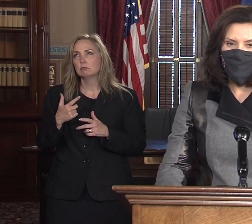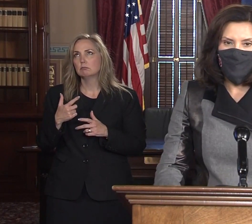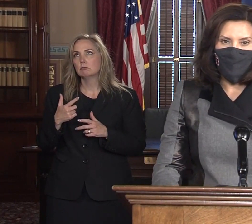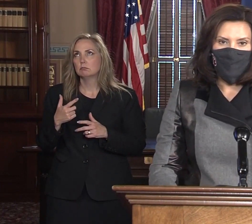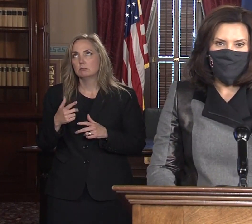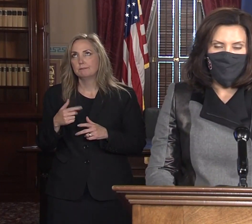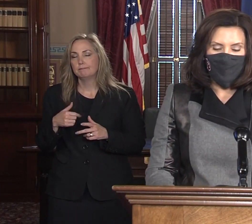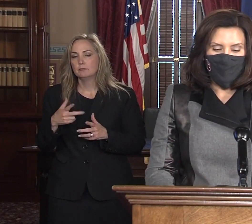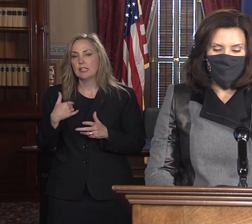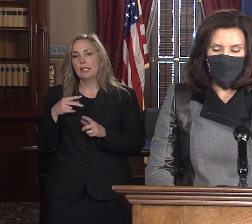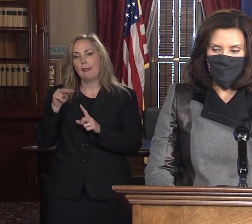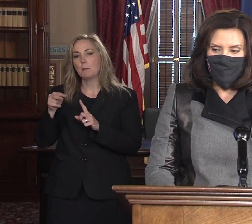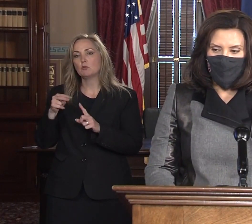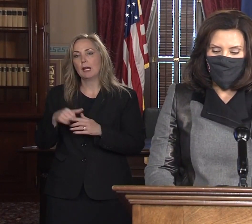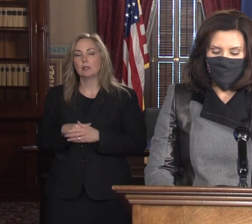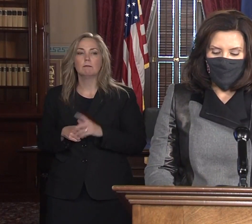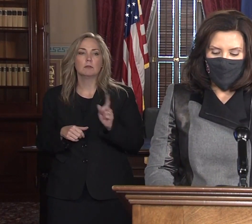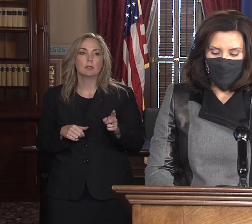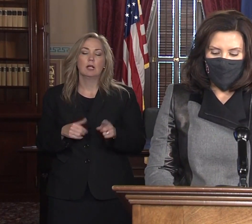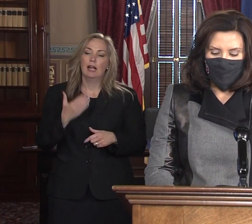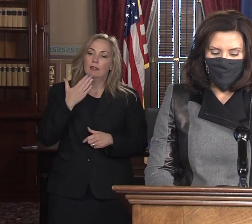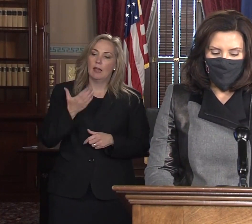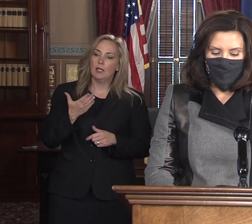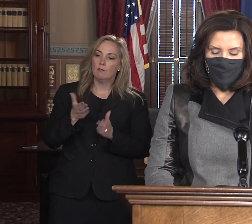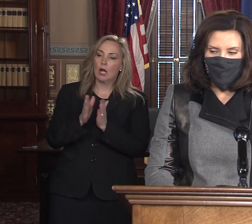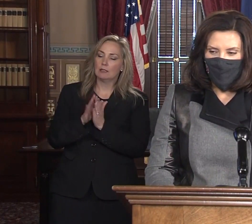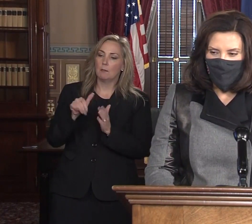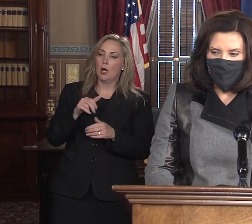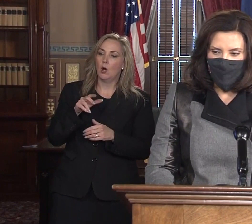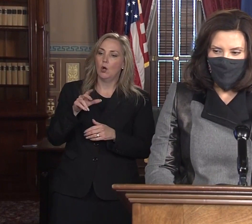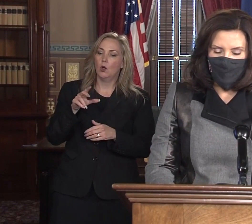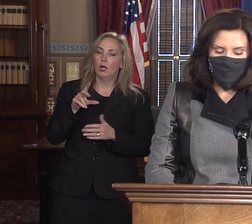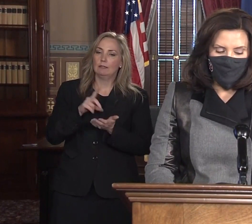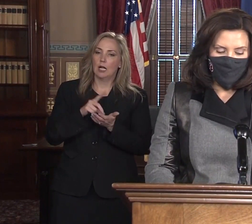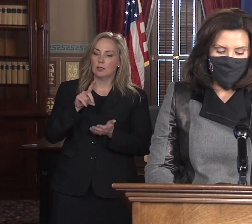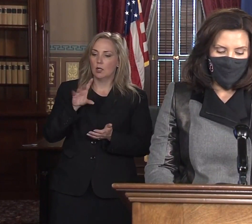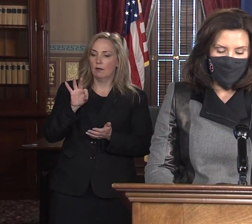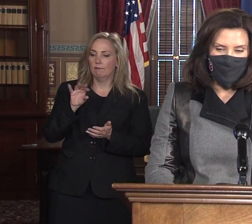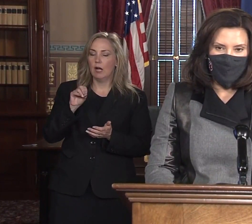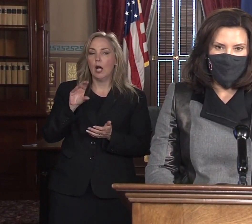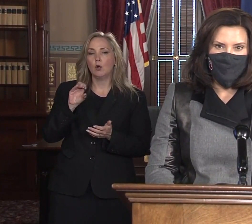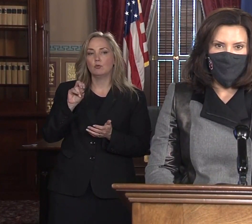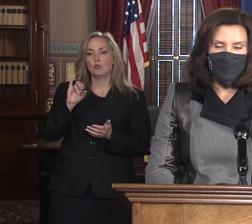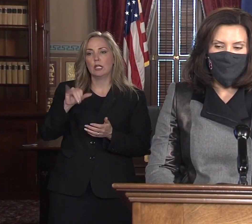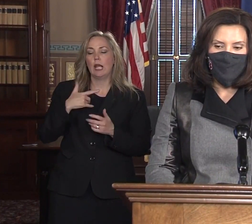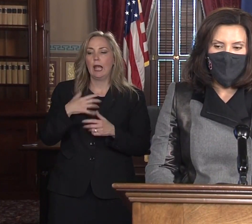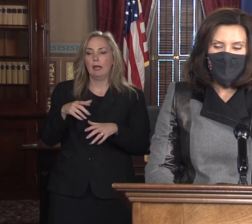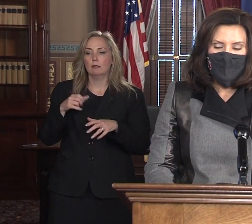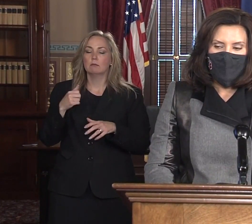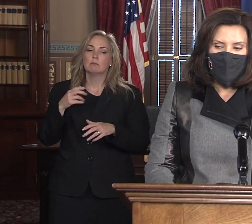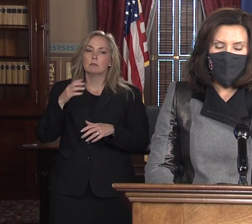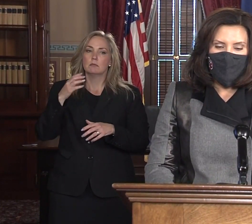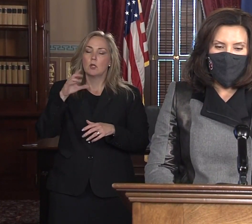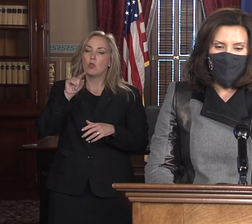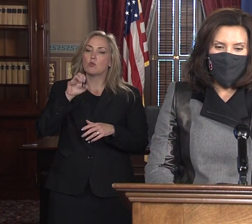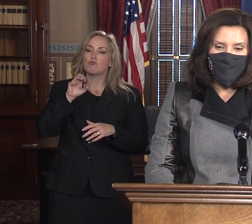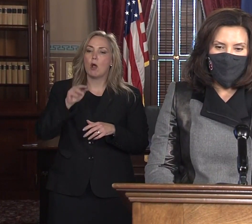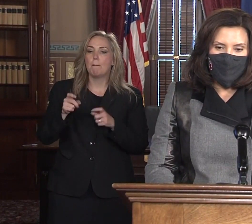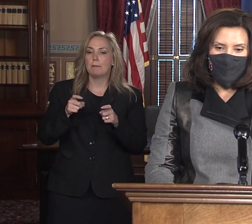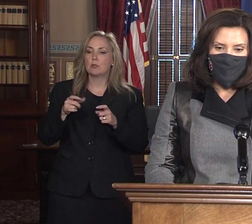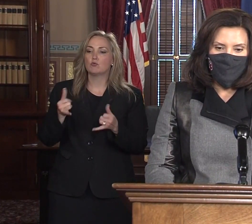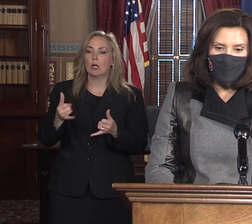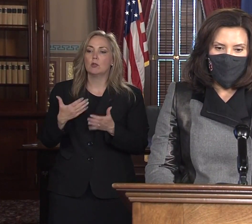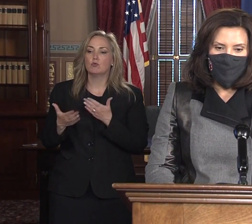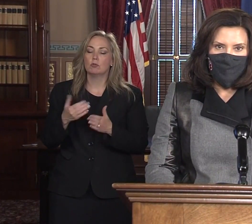I appreciate the question about Dr. Fauci and the Trump administration treatment of him in the last few days. I want